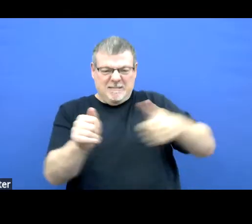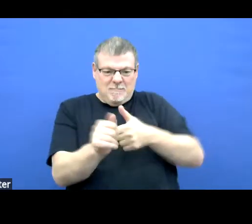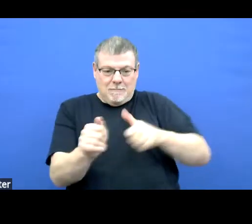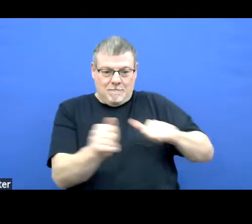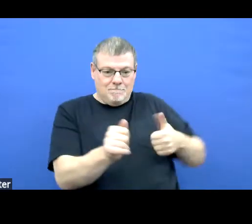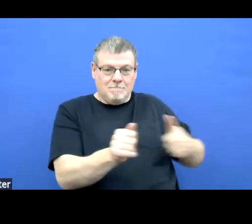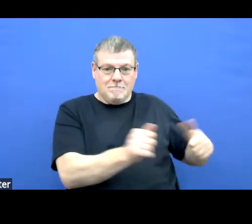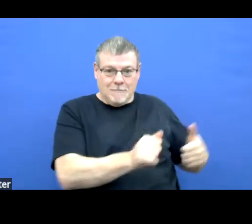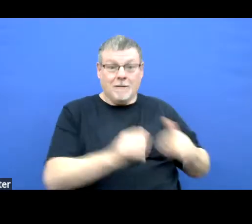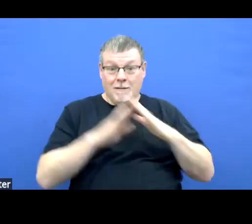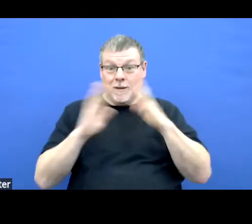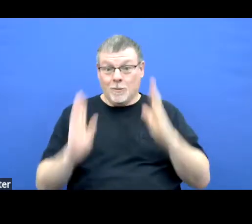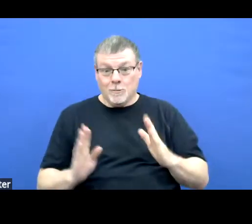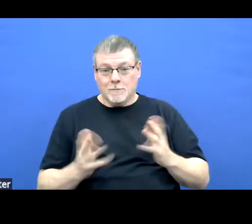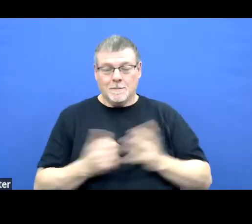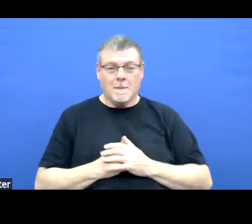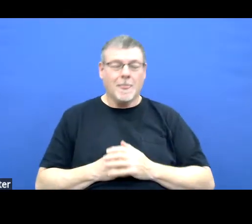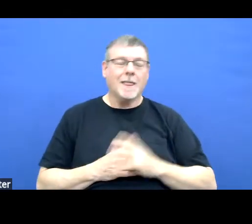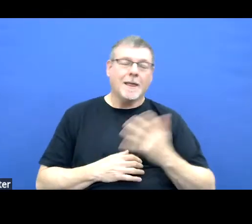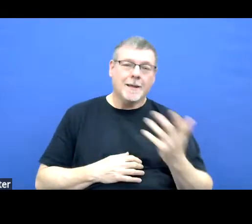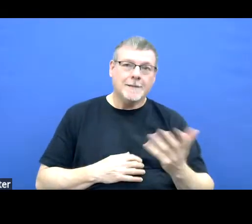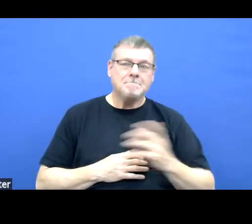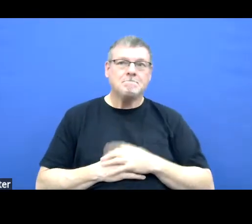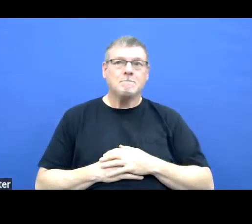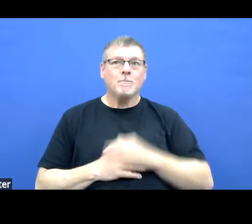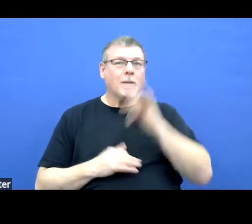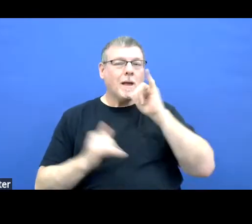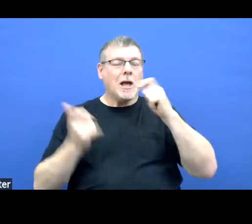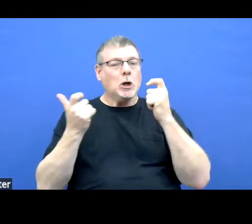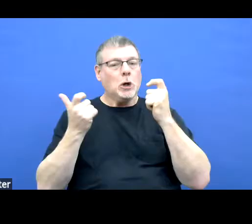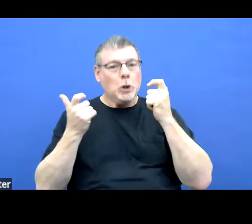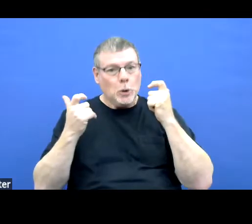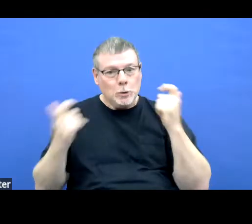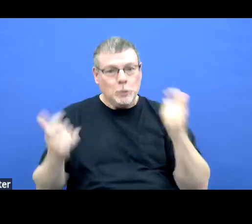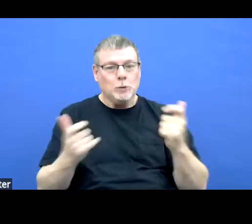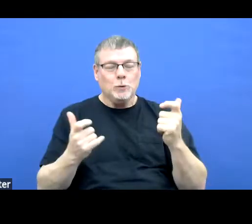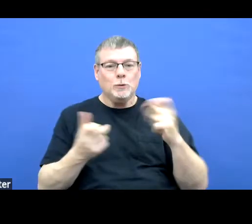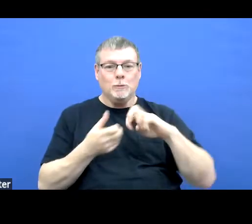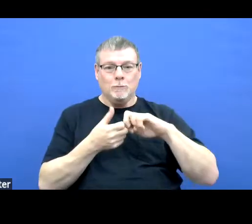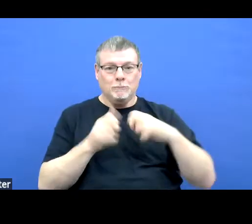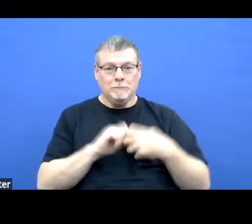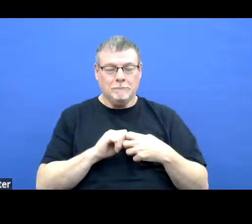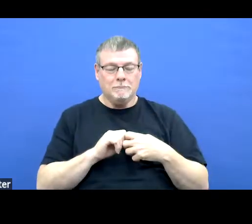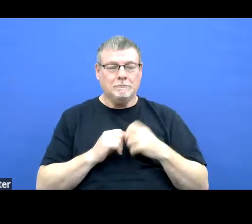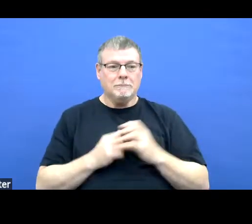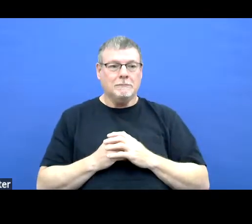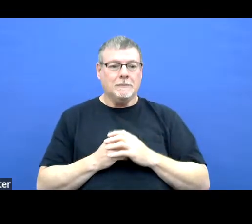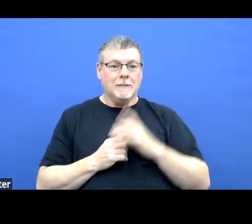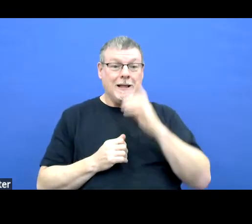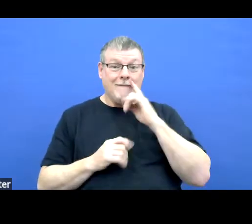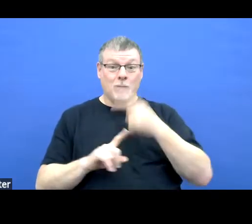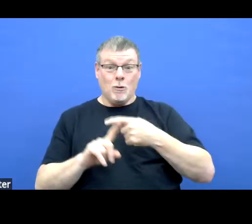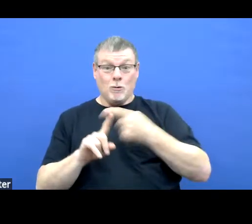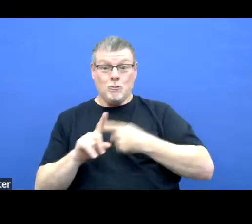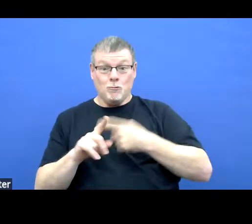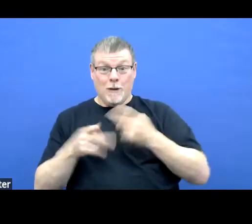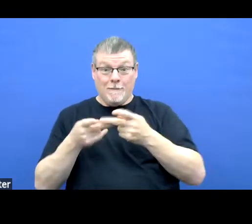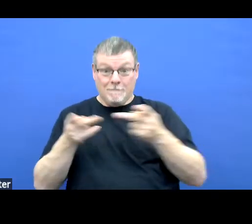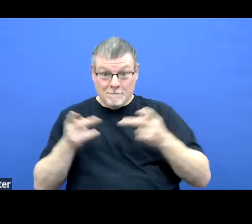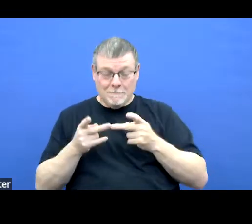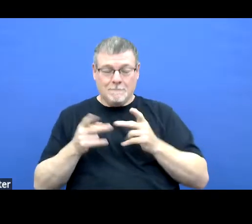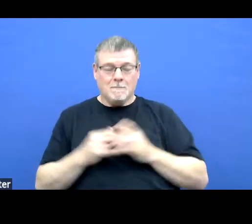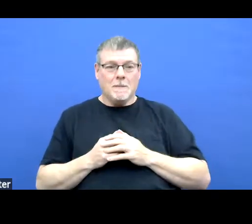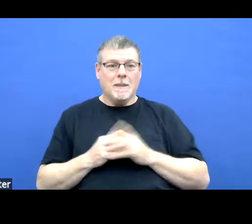houses. That's not a huge deal for the car rental facility, although